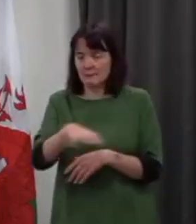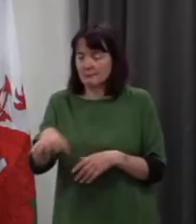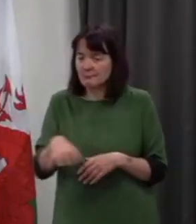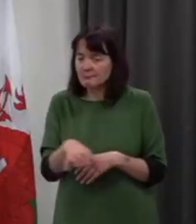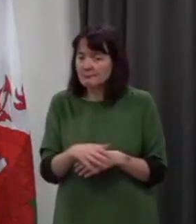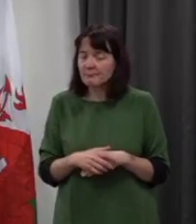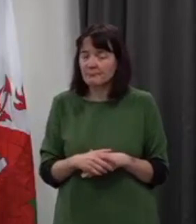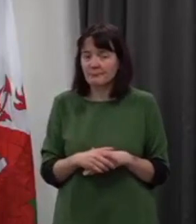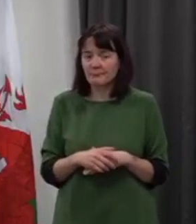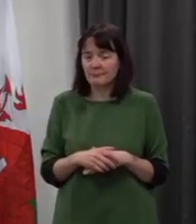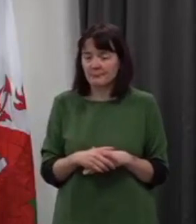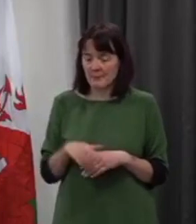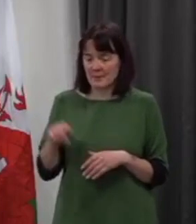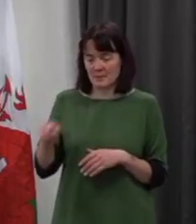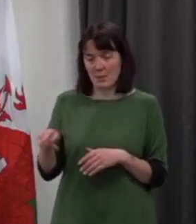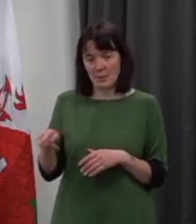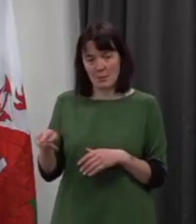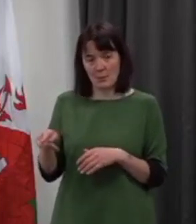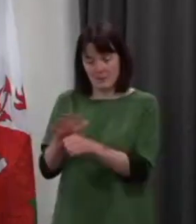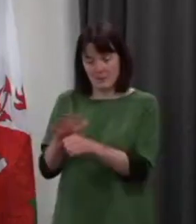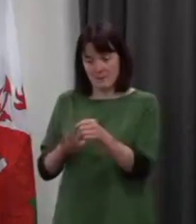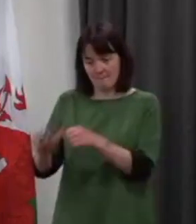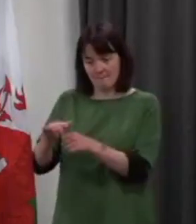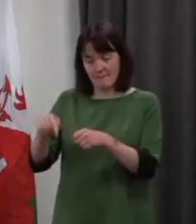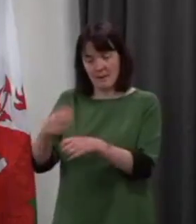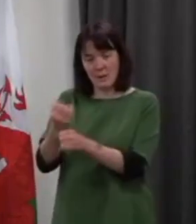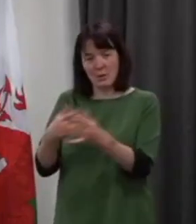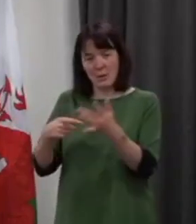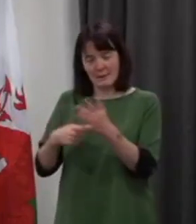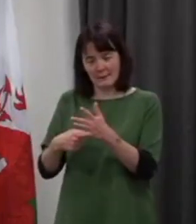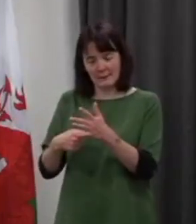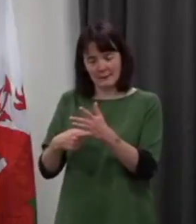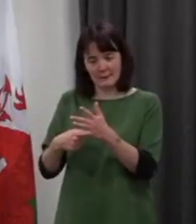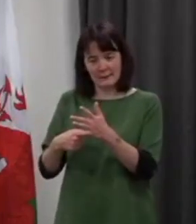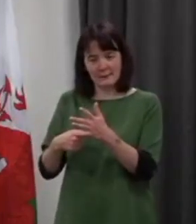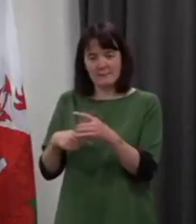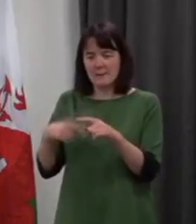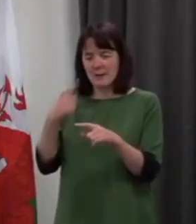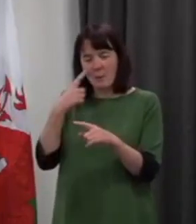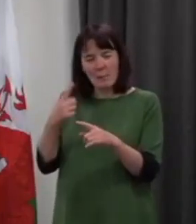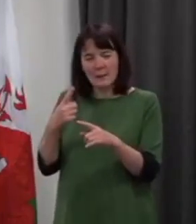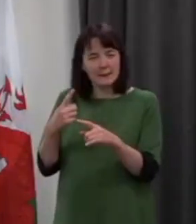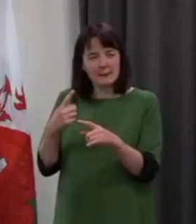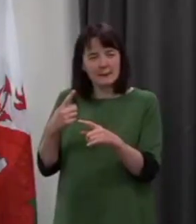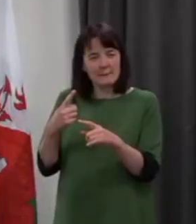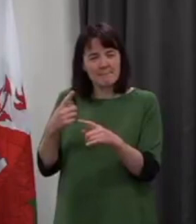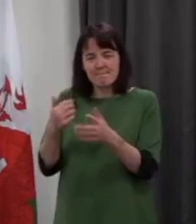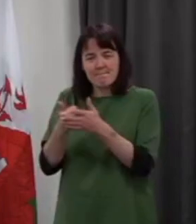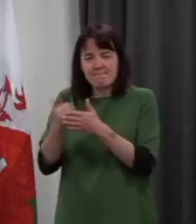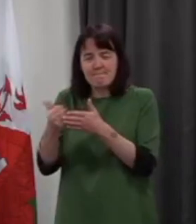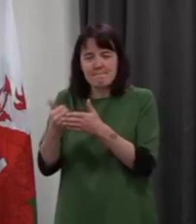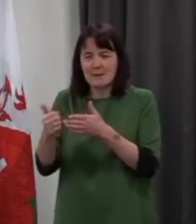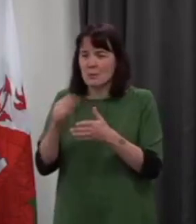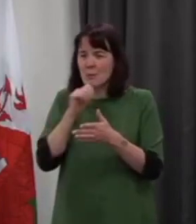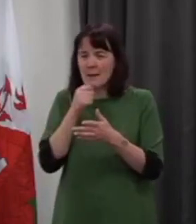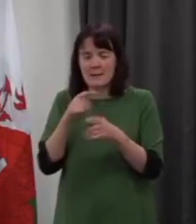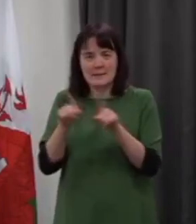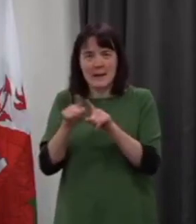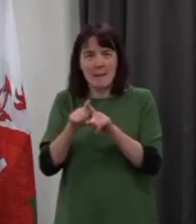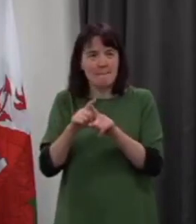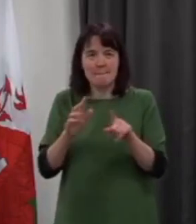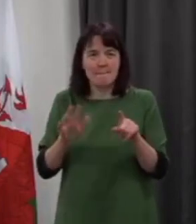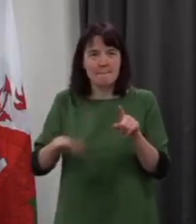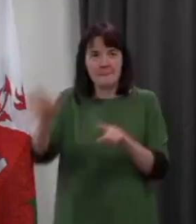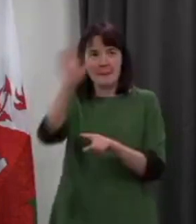is not one that I expect to see at the end of all of this. I do think that when we have denser populations of